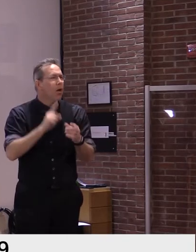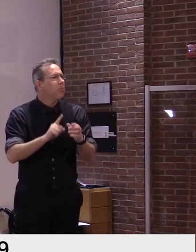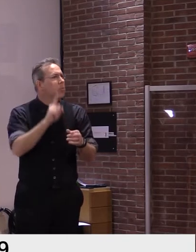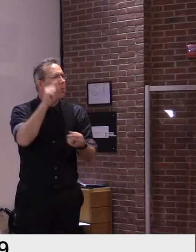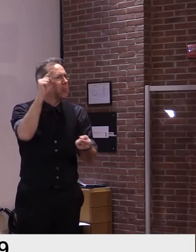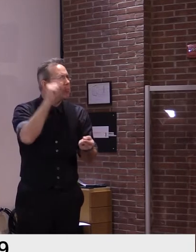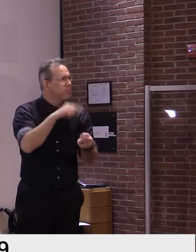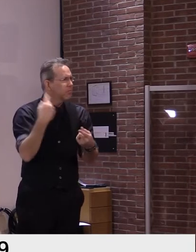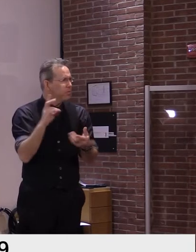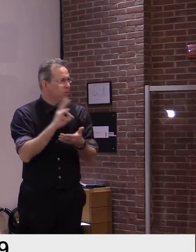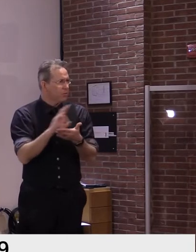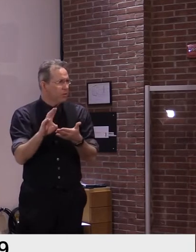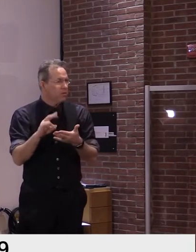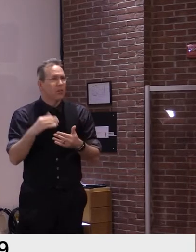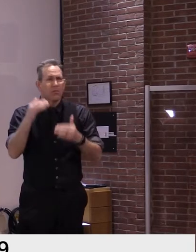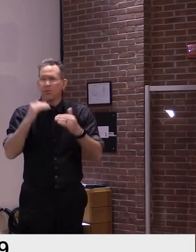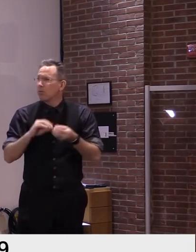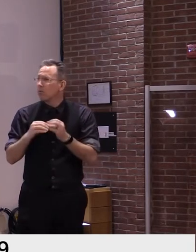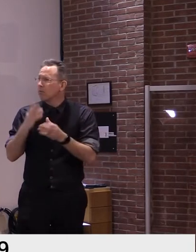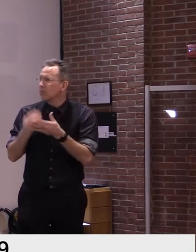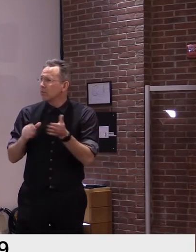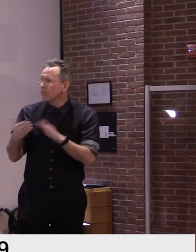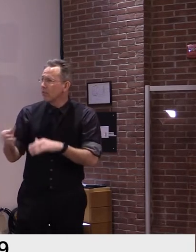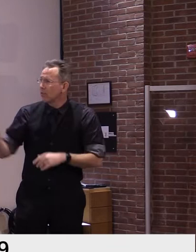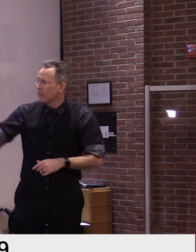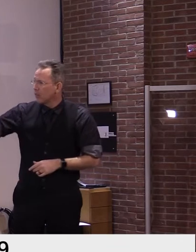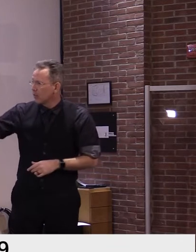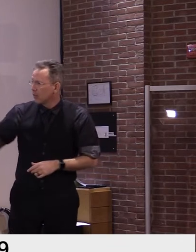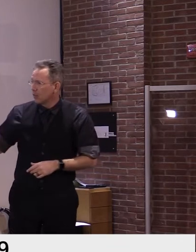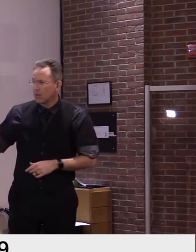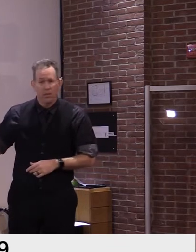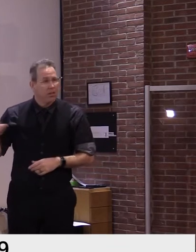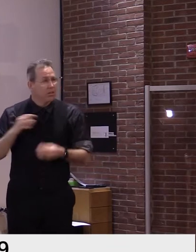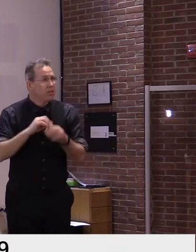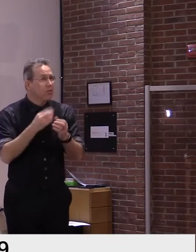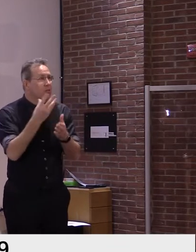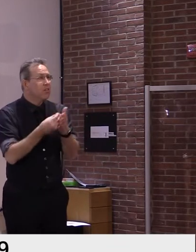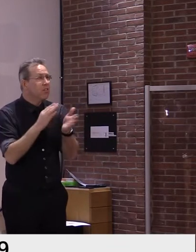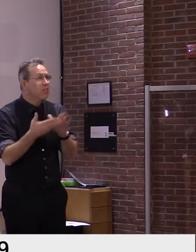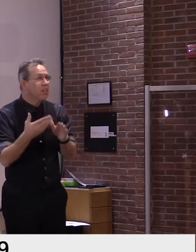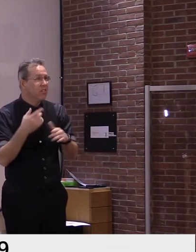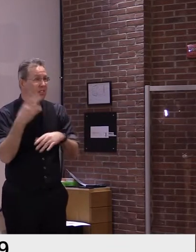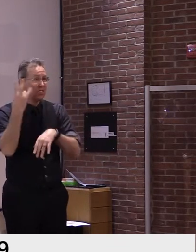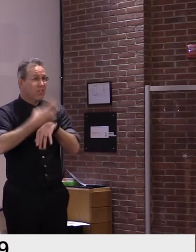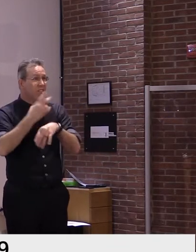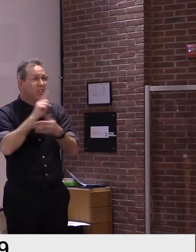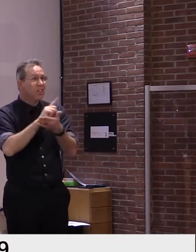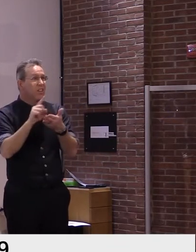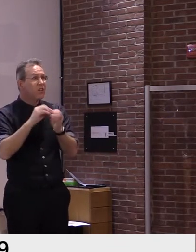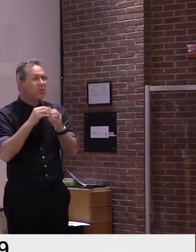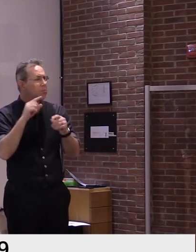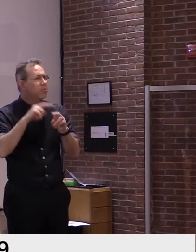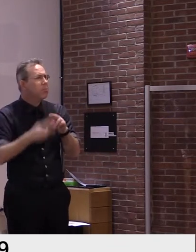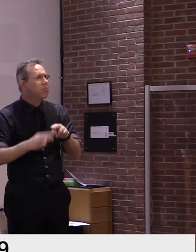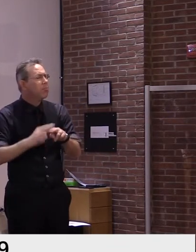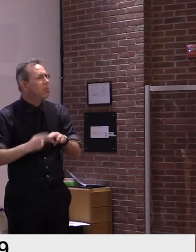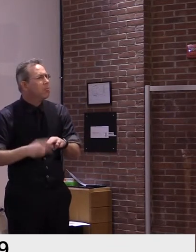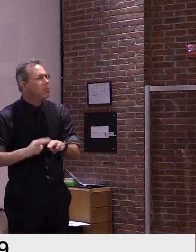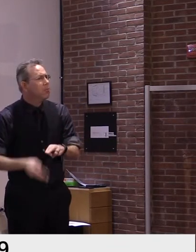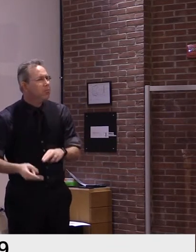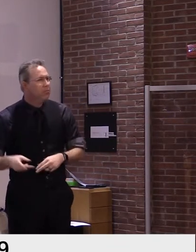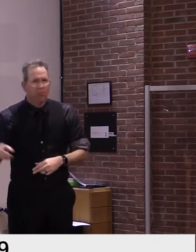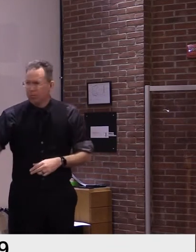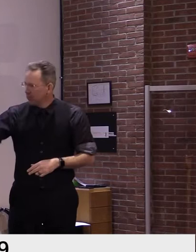rate is continuing its declining trend, with the 7-day average falling 19% over the past